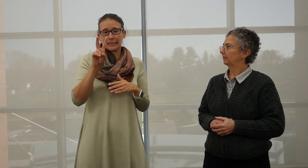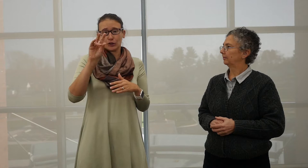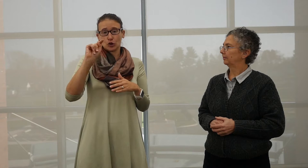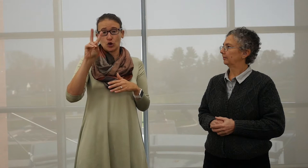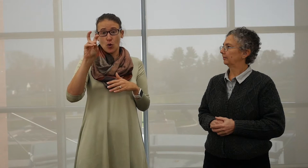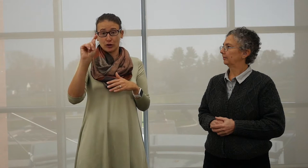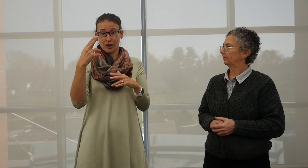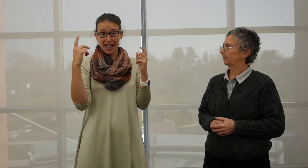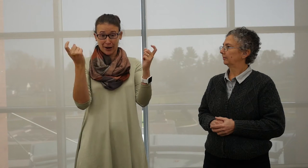person.